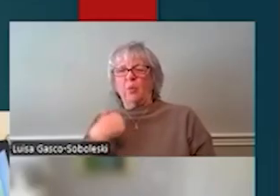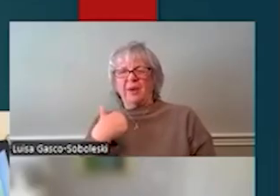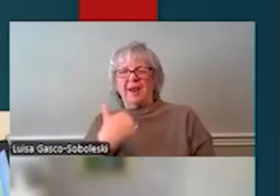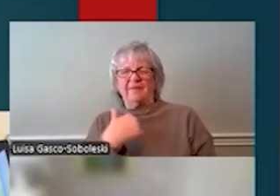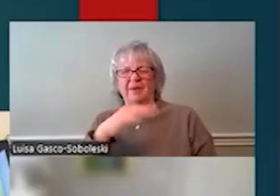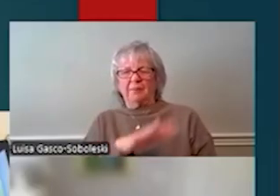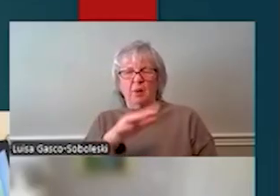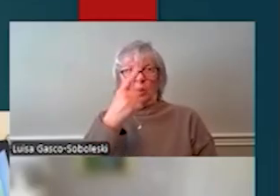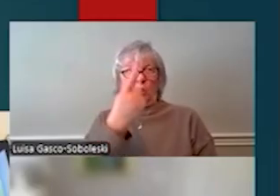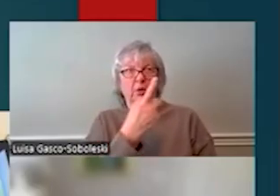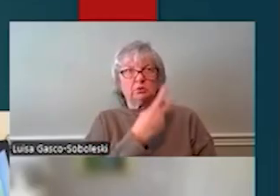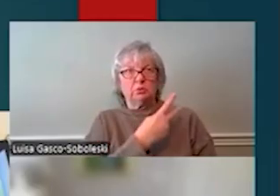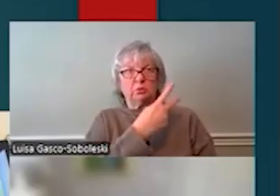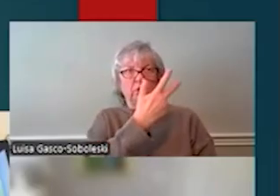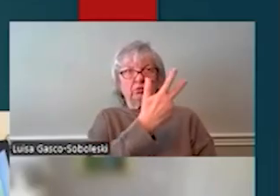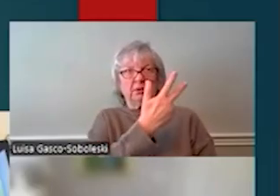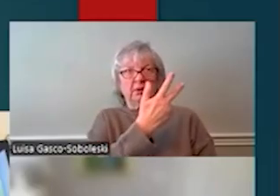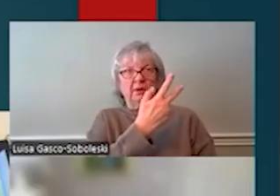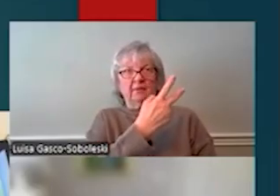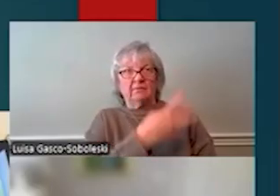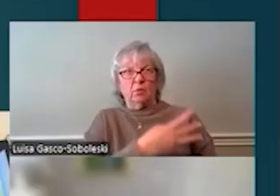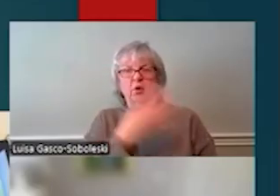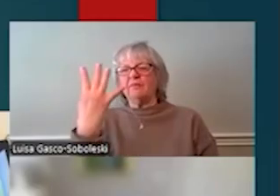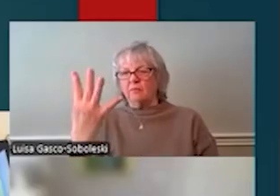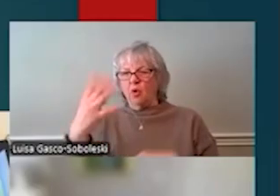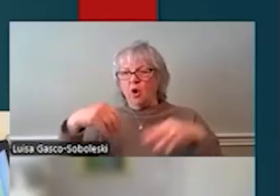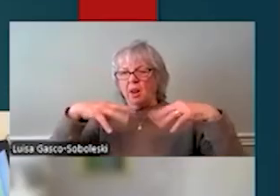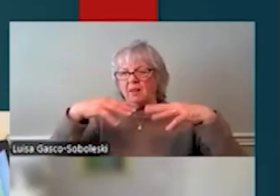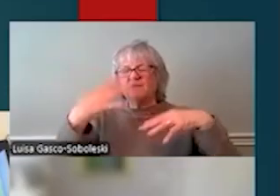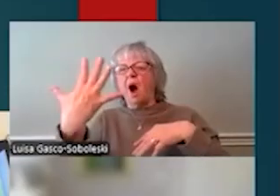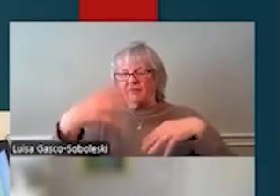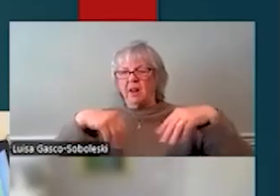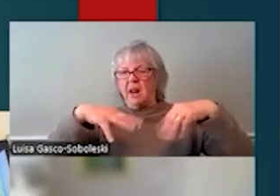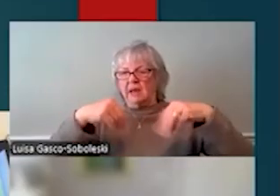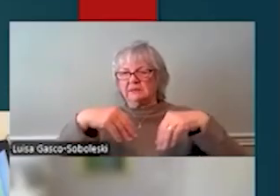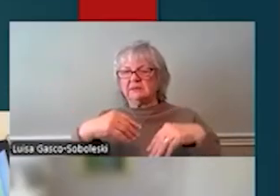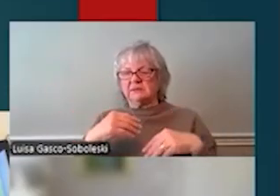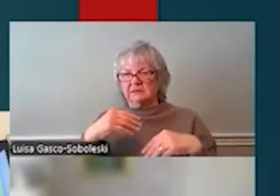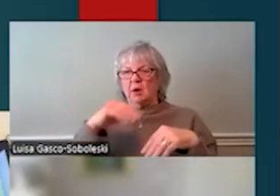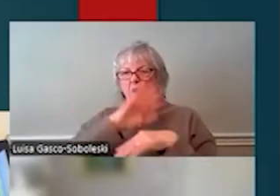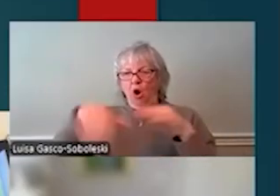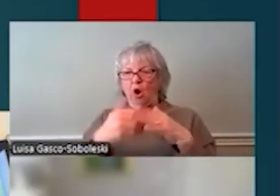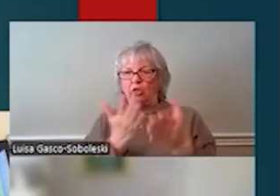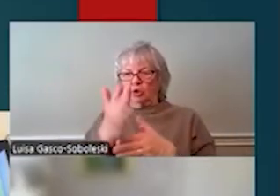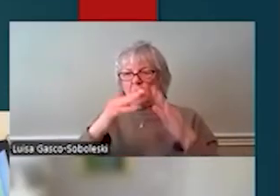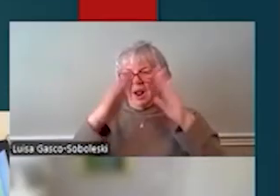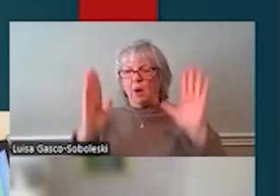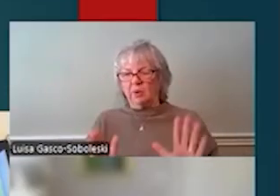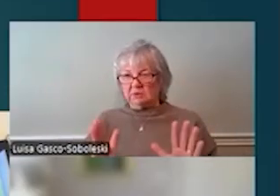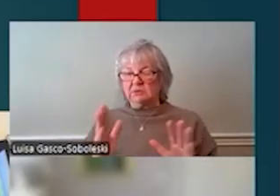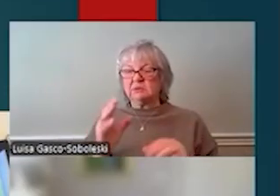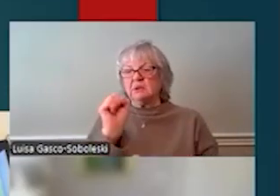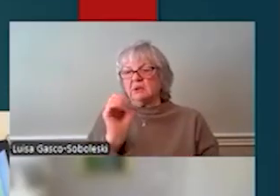and if the lights are on, they will turn off. We've got about, let me think, 4. We've got 4 lights, 5 lights that are